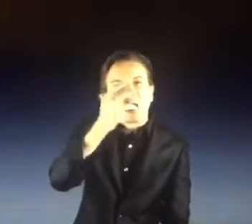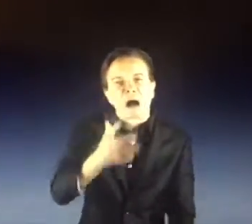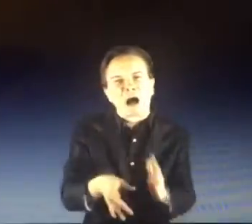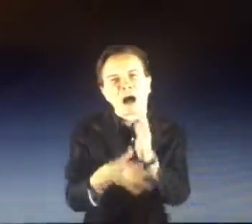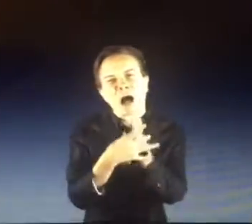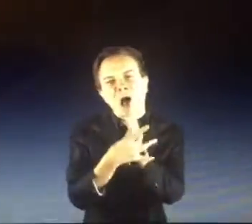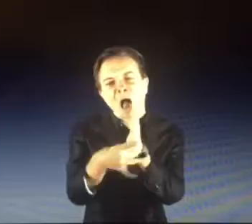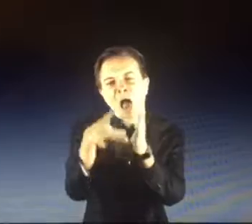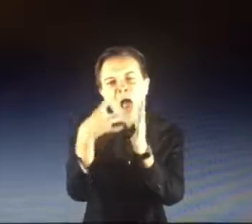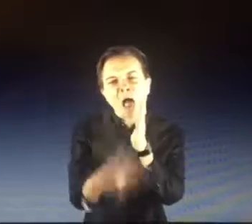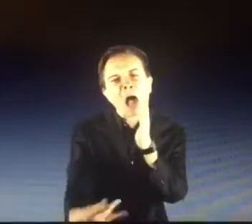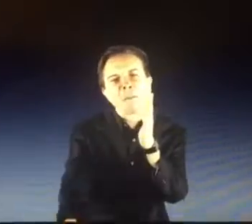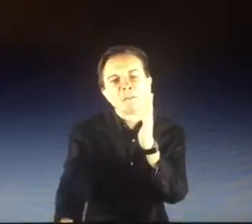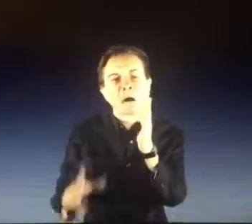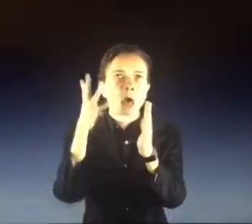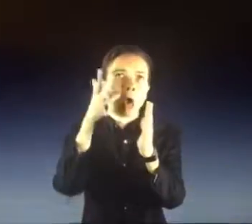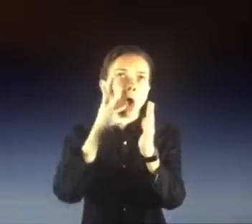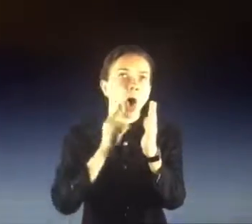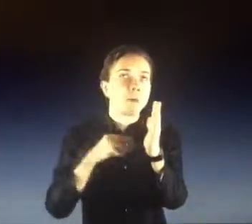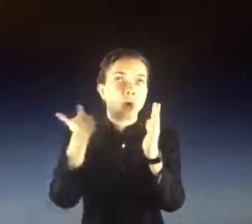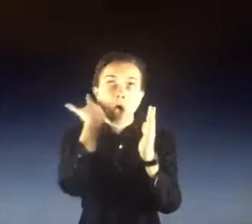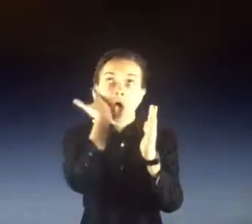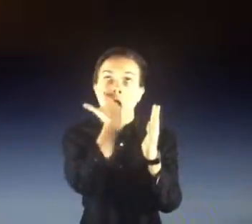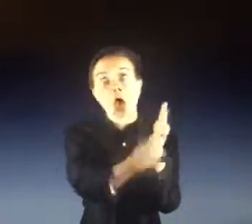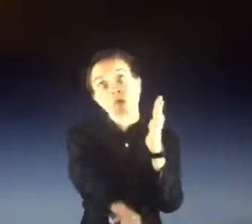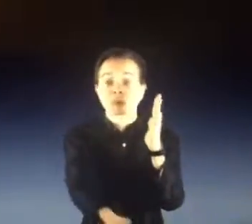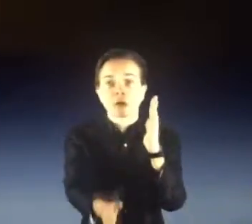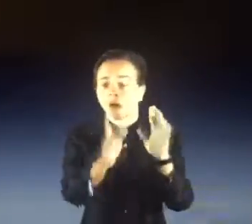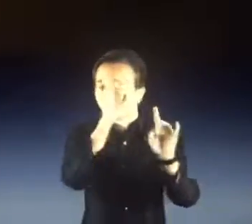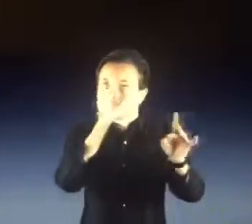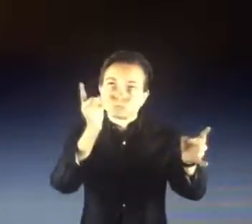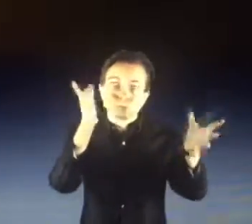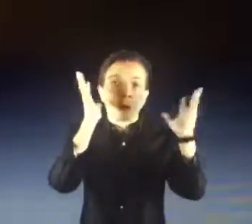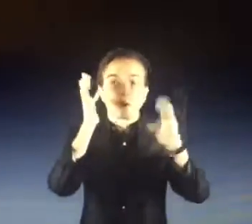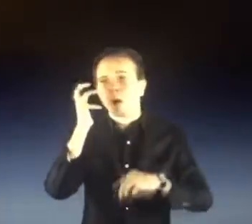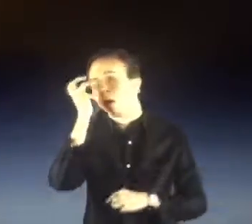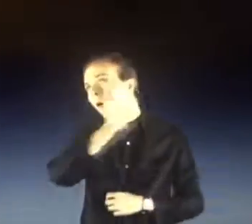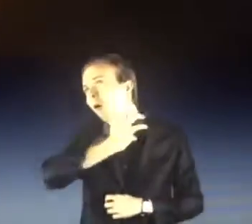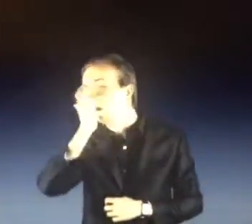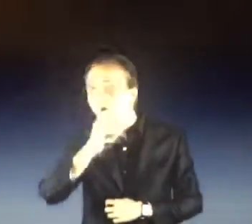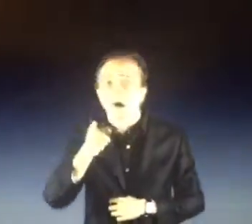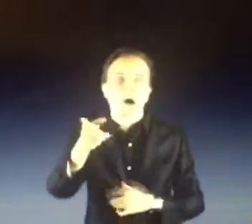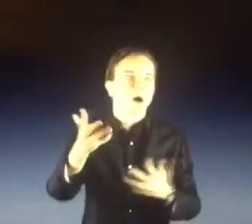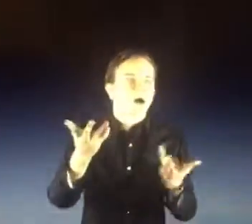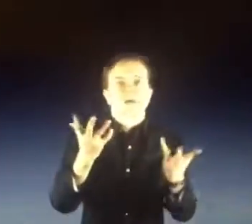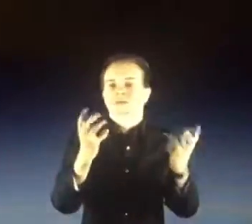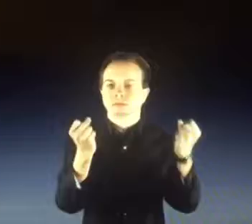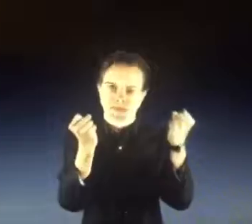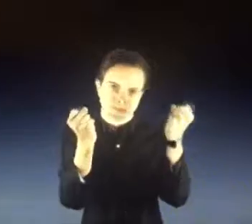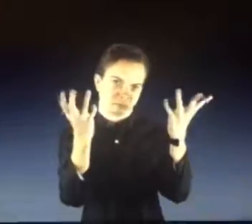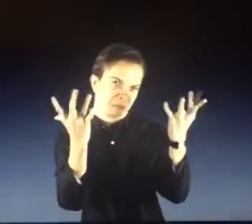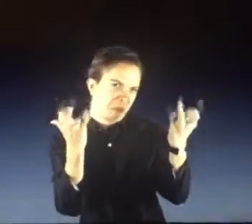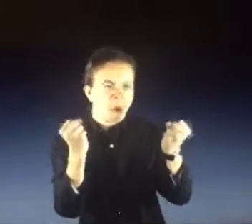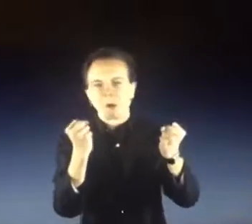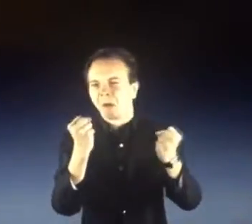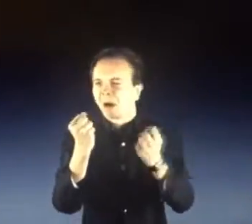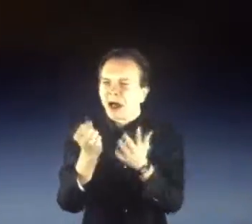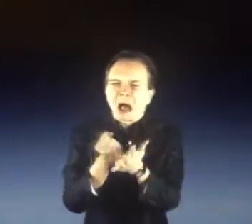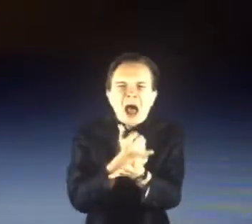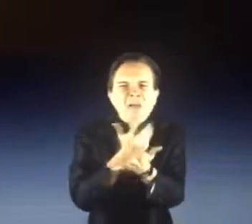seen somebody do that like that before. They're so experienced, they're amazing. You are just in awestruck. Everything